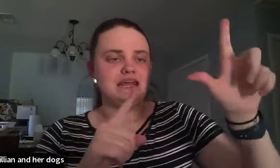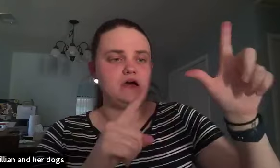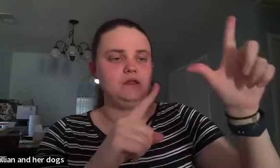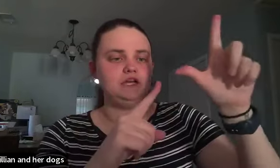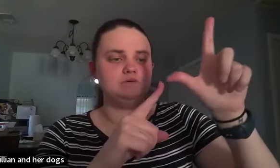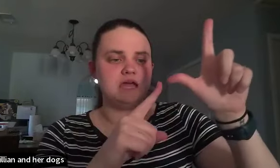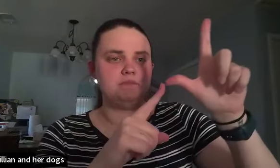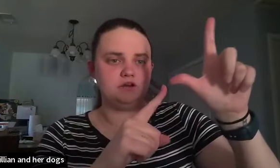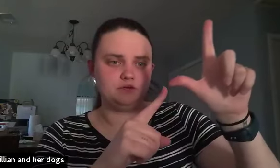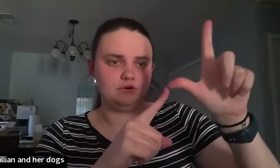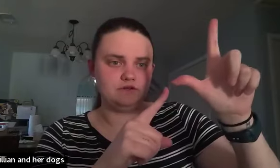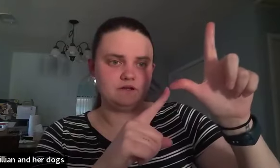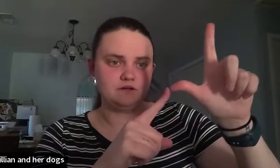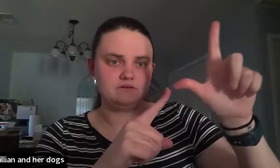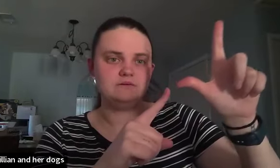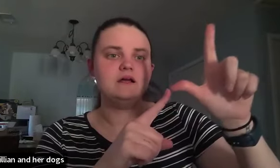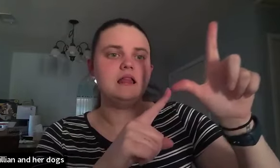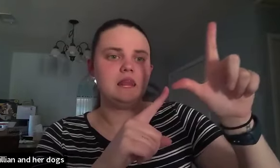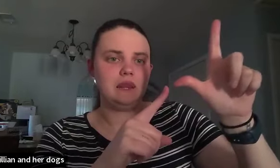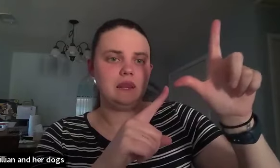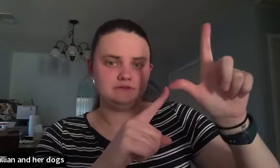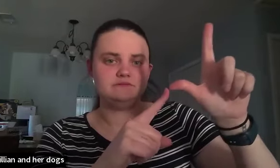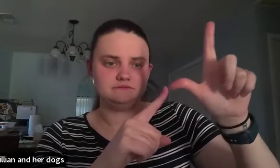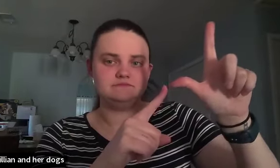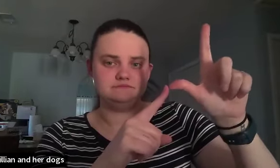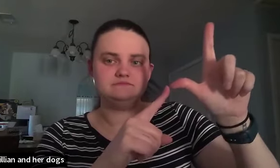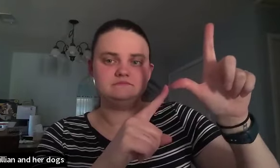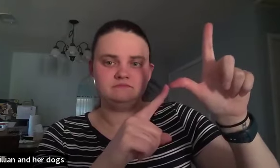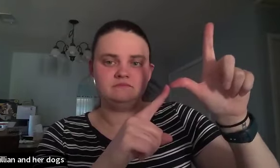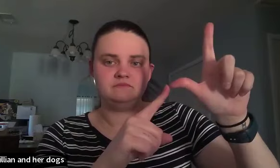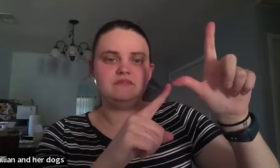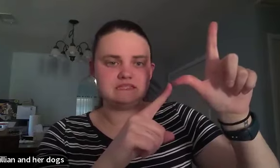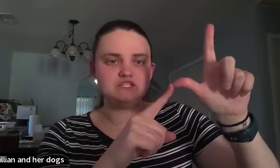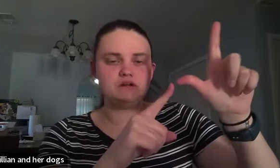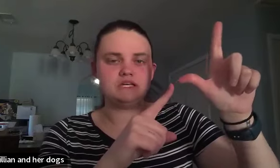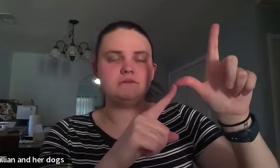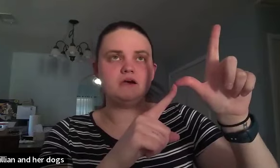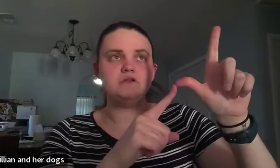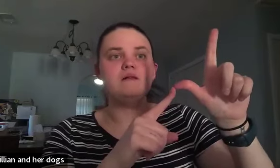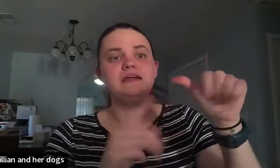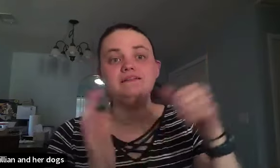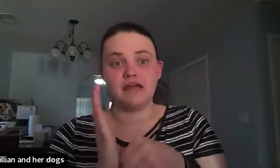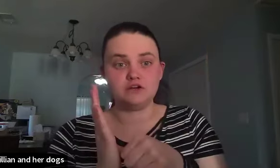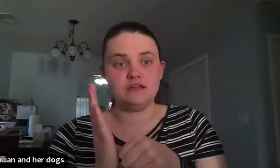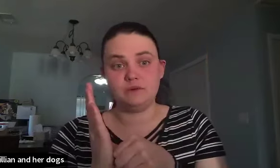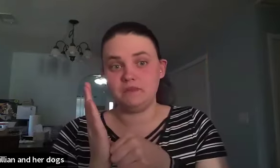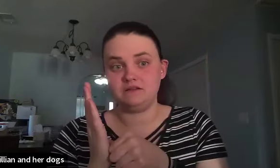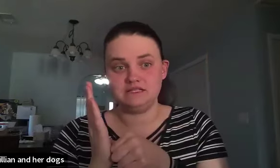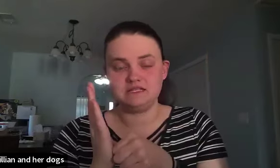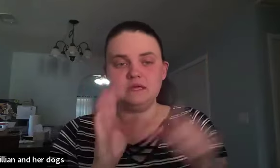an L and you tap it on your pointer finger. Letter. And this is talking about not like a letter like we mail and send to